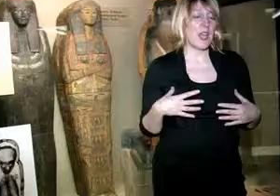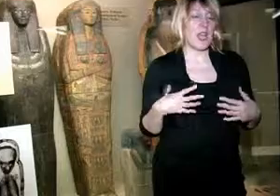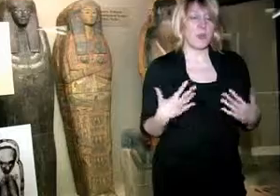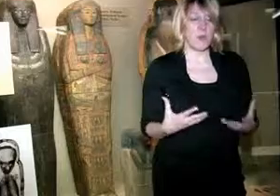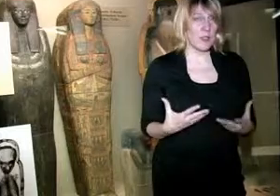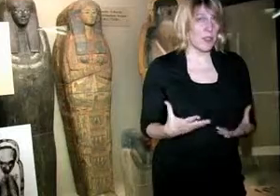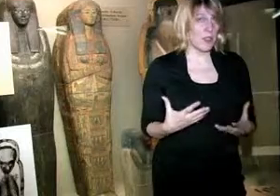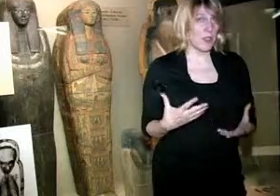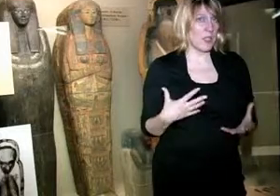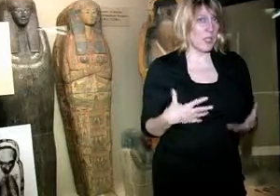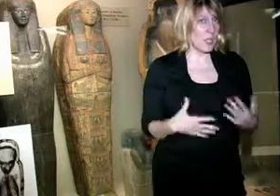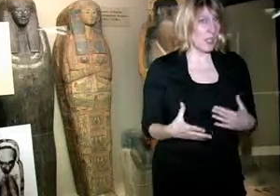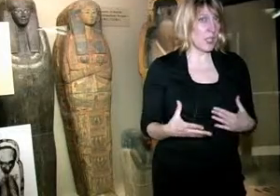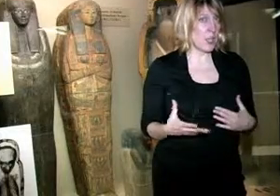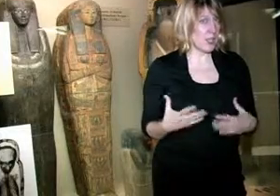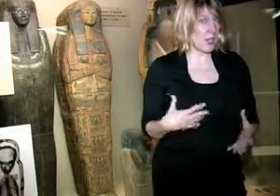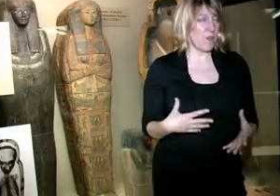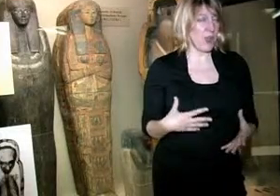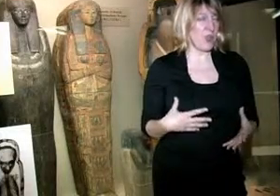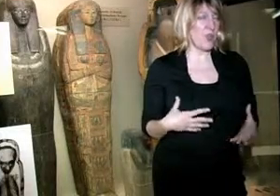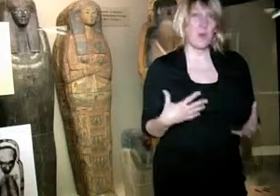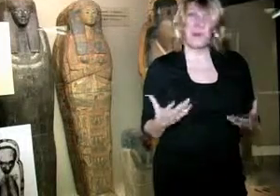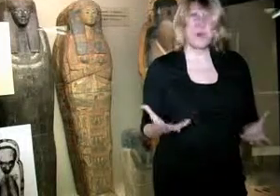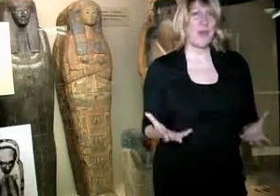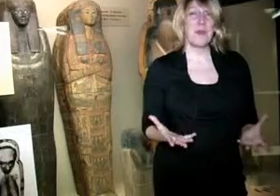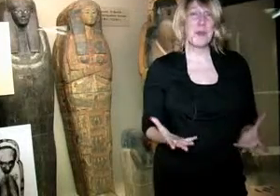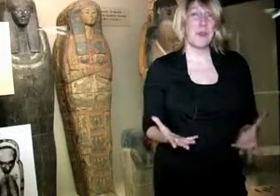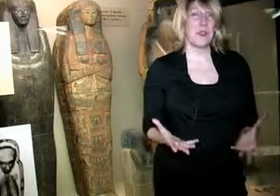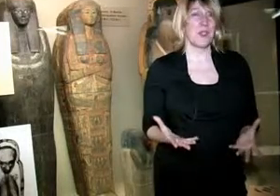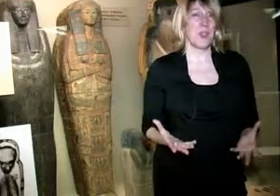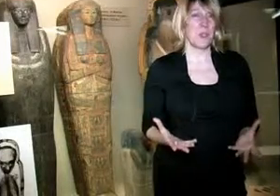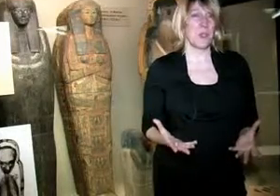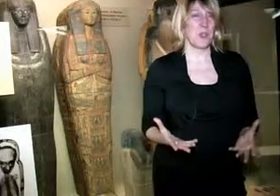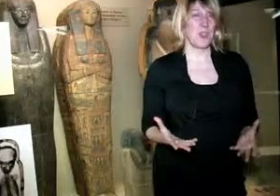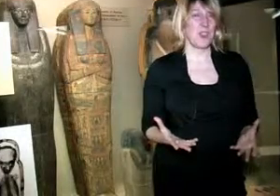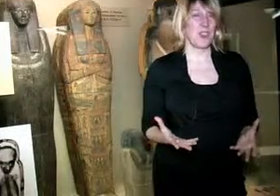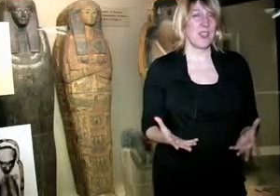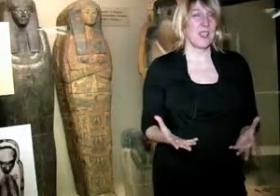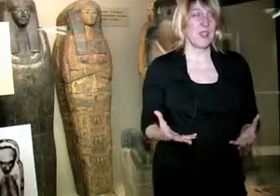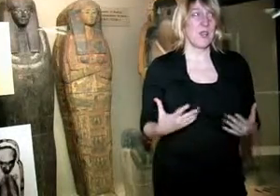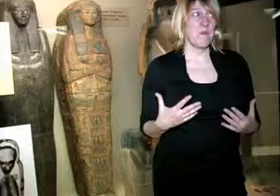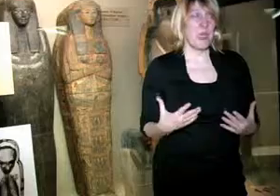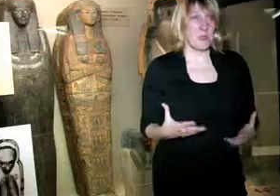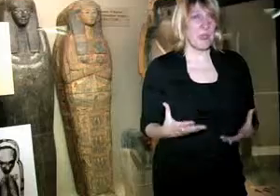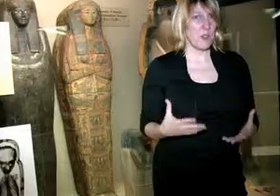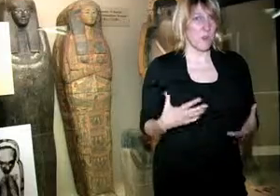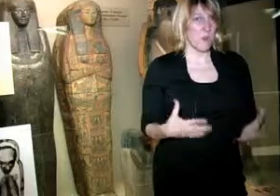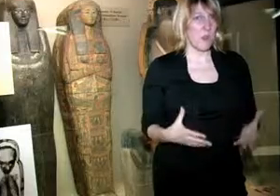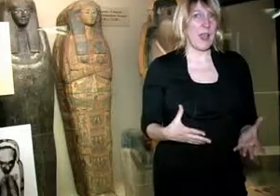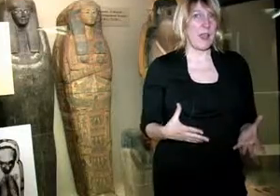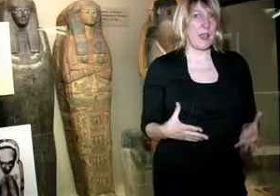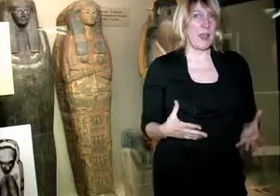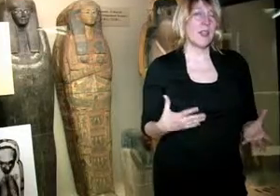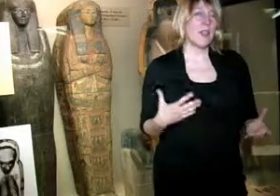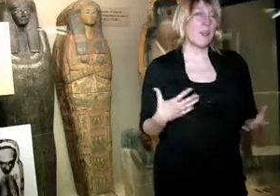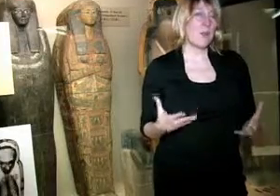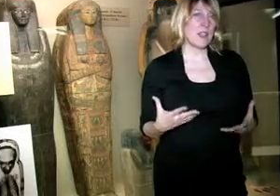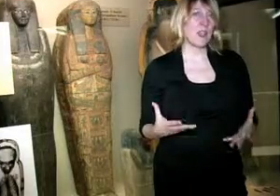and relatively easily identified was very important to the Egyptians. Mummies were a way to make